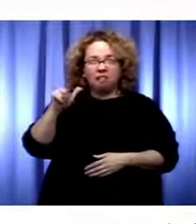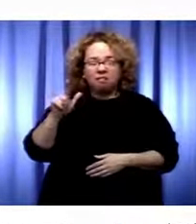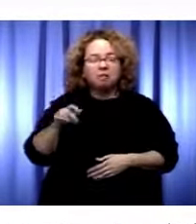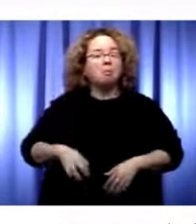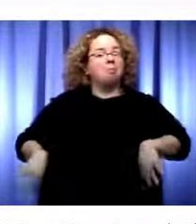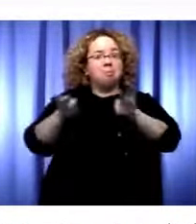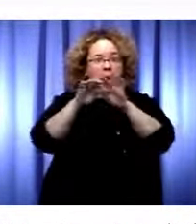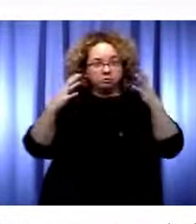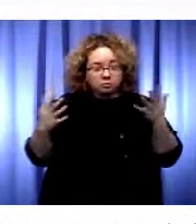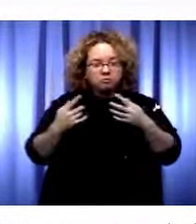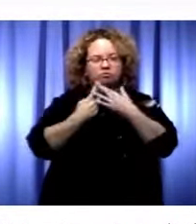canal.